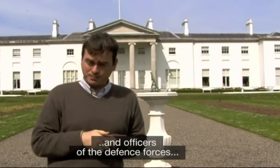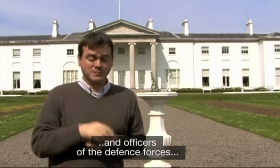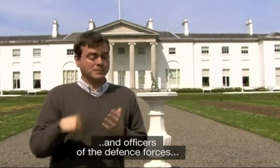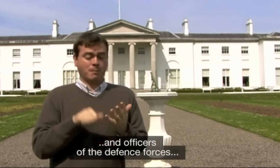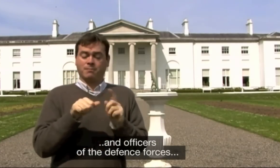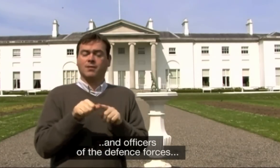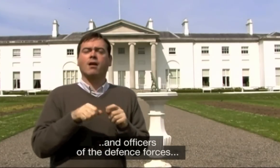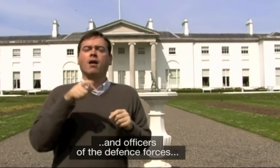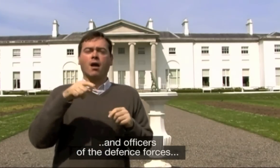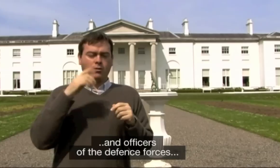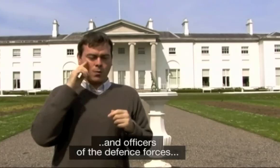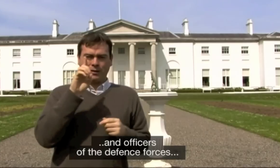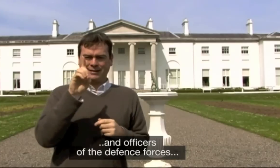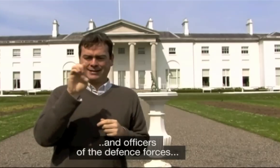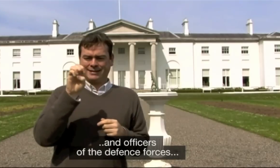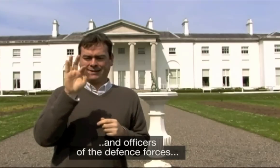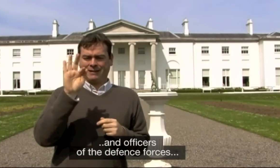and officers of the Defence Forces,